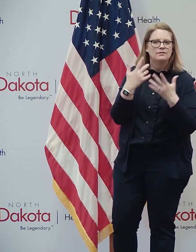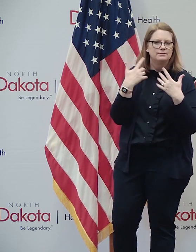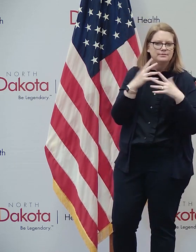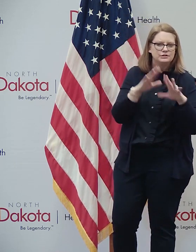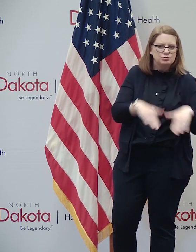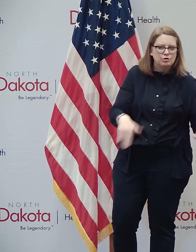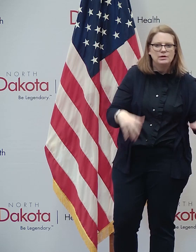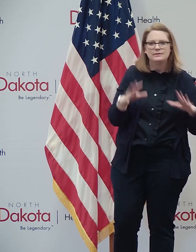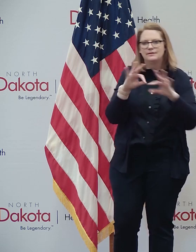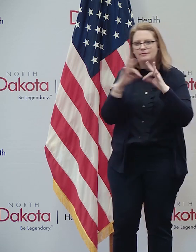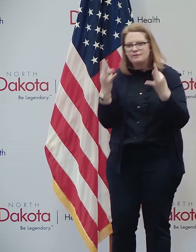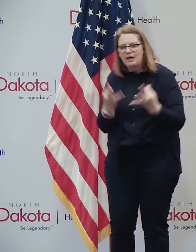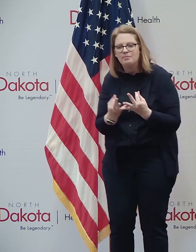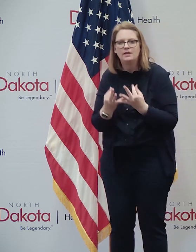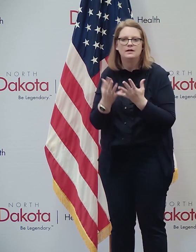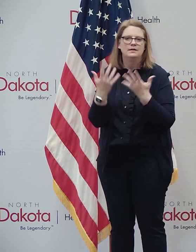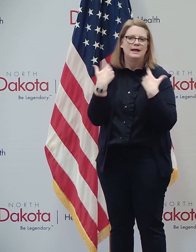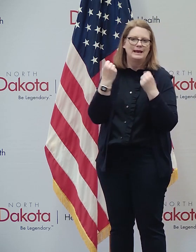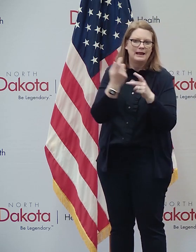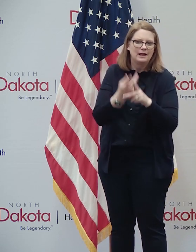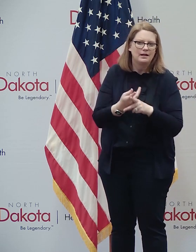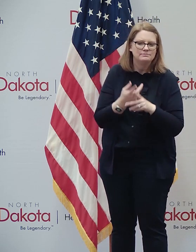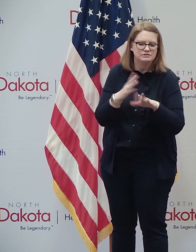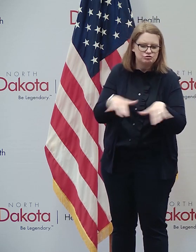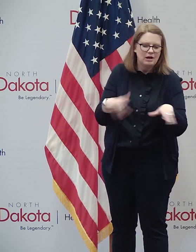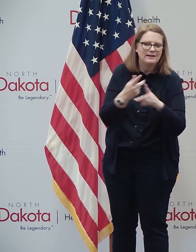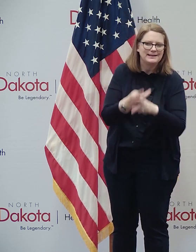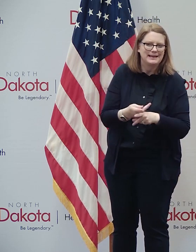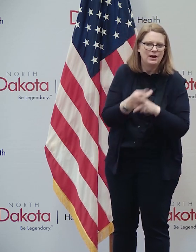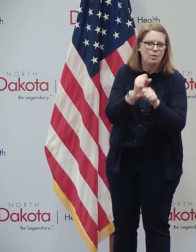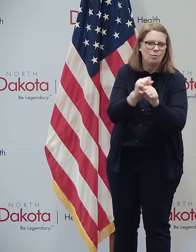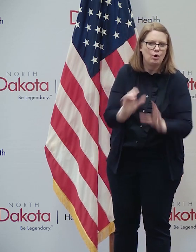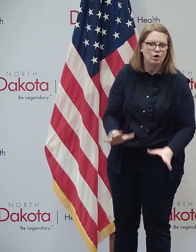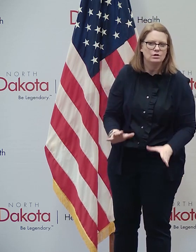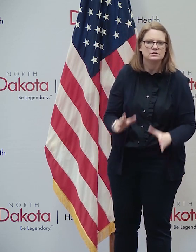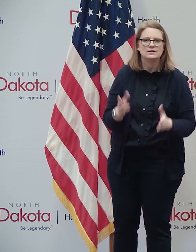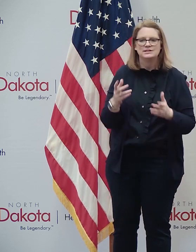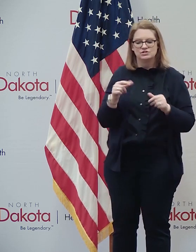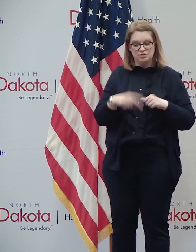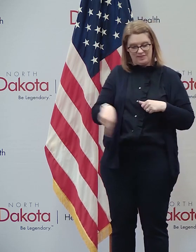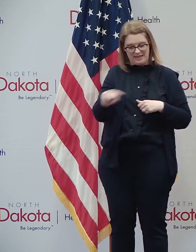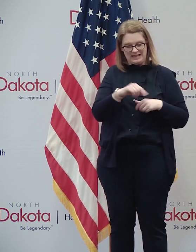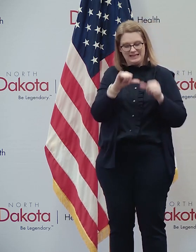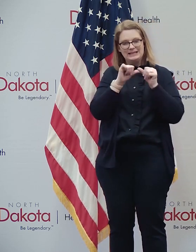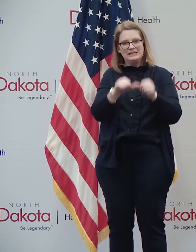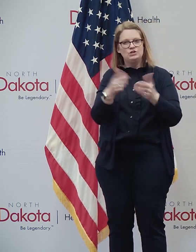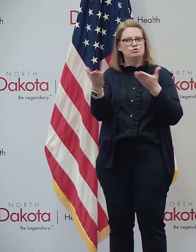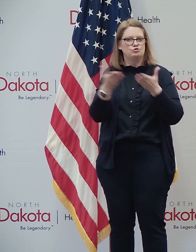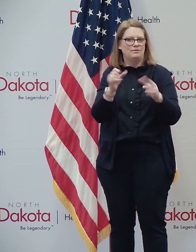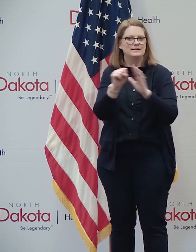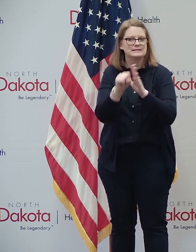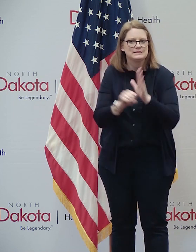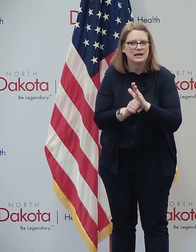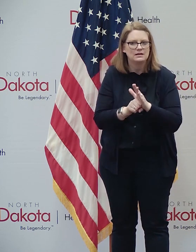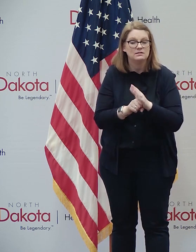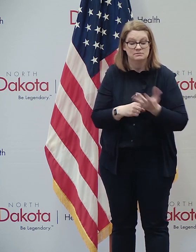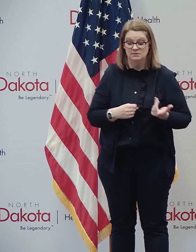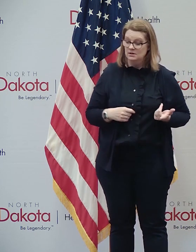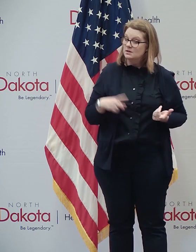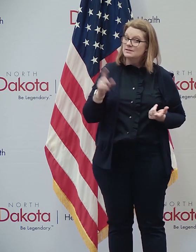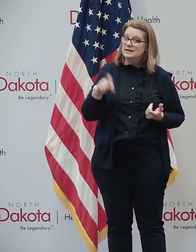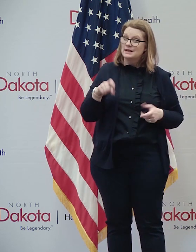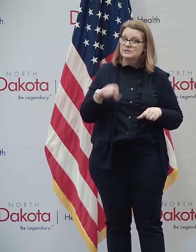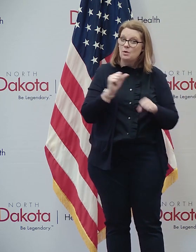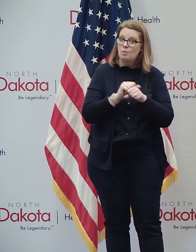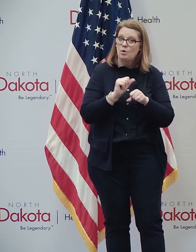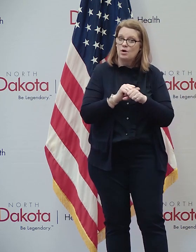ensure that health, safety, and lifeline workers continue to serve the community and the state. Because this essential workforce